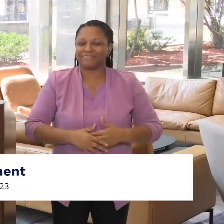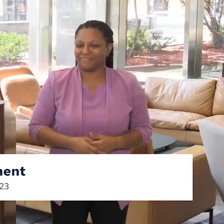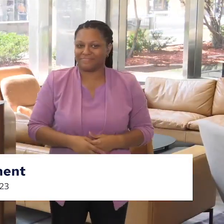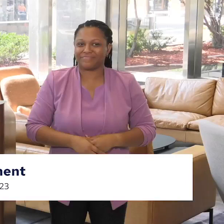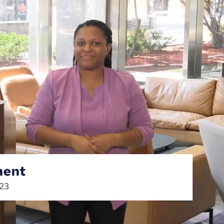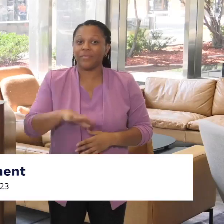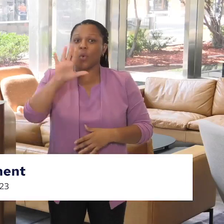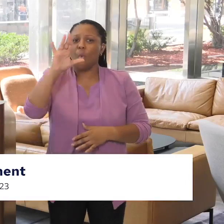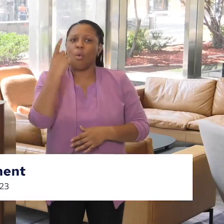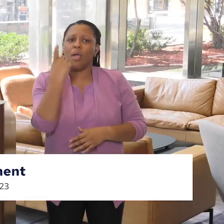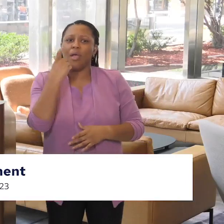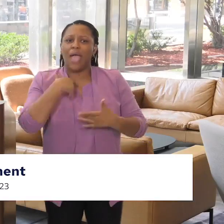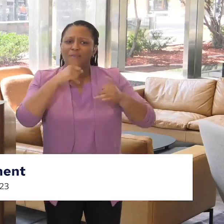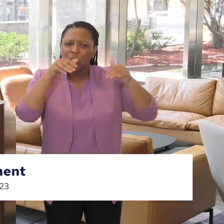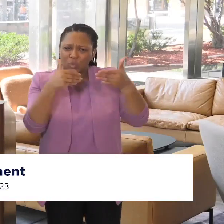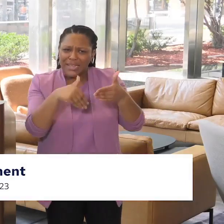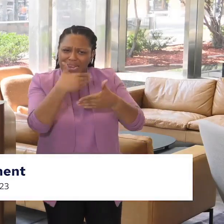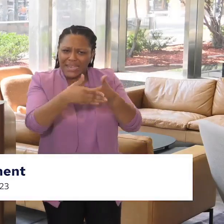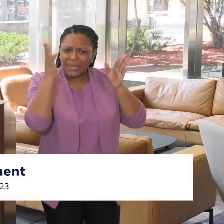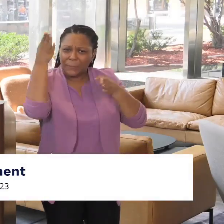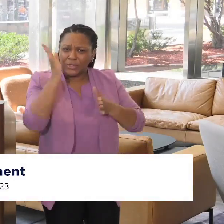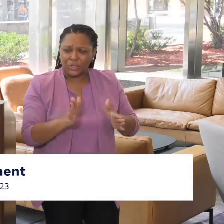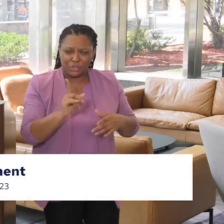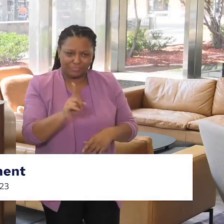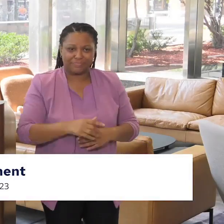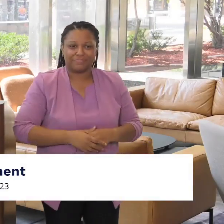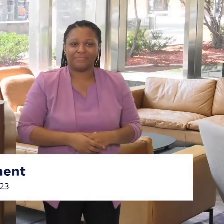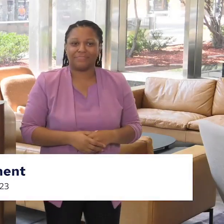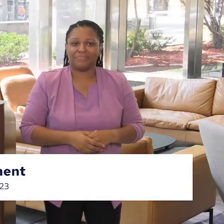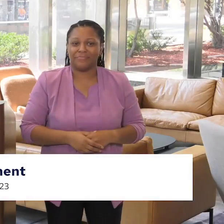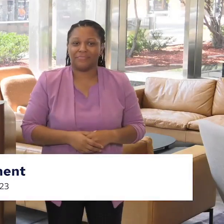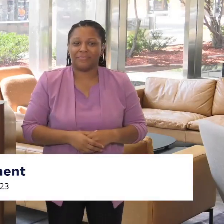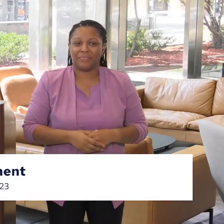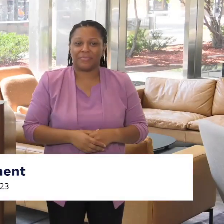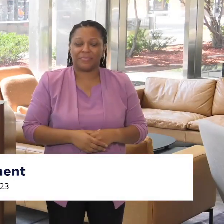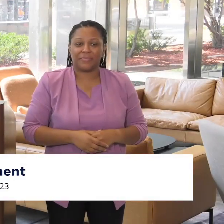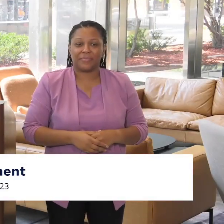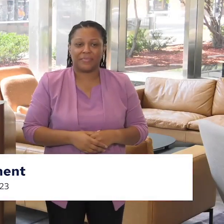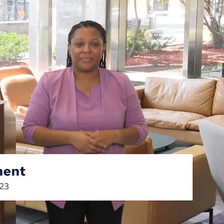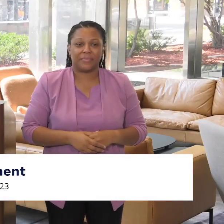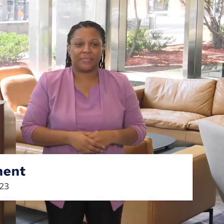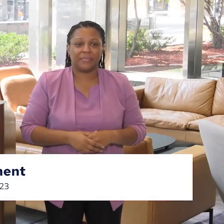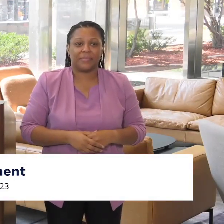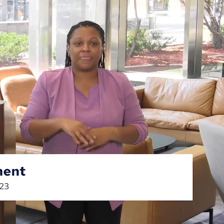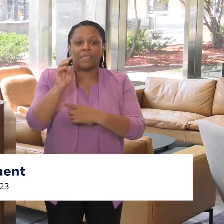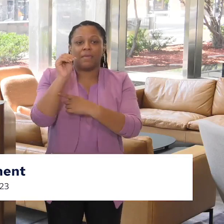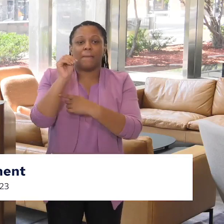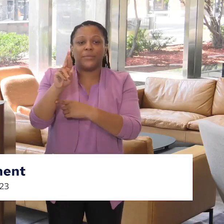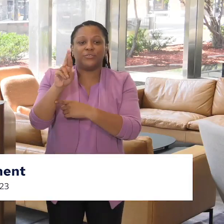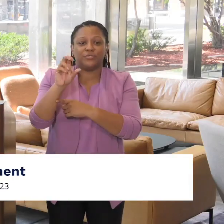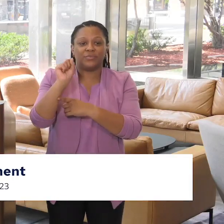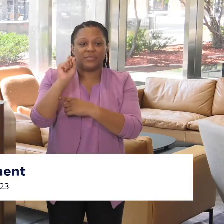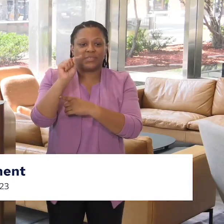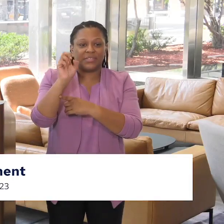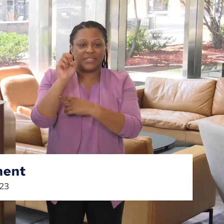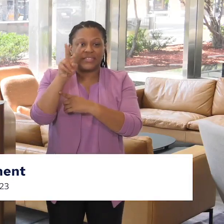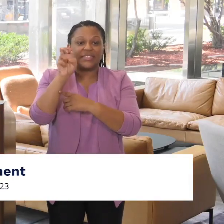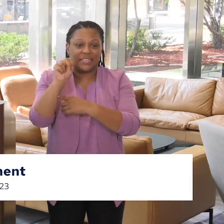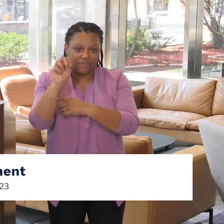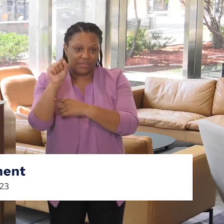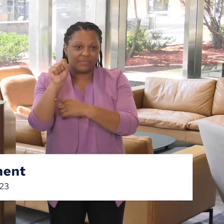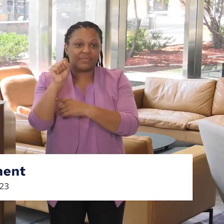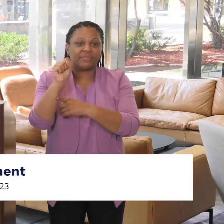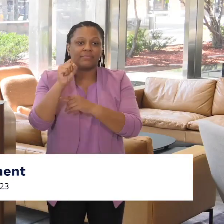I need to introduce our next speaker, and that is Mr. Stevens from Bridgemakers. Thank you